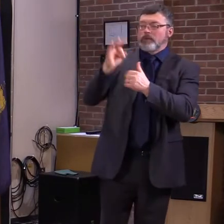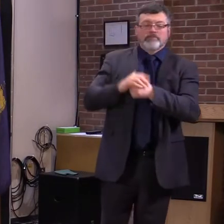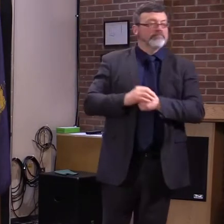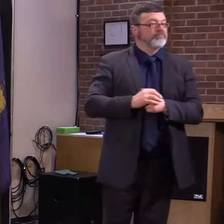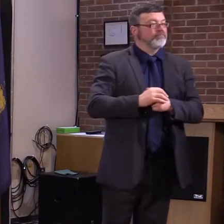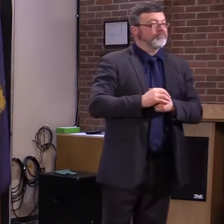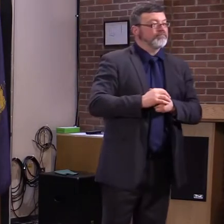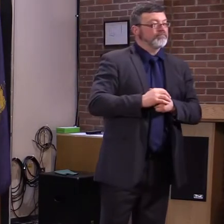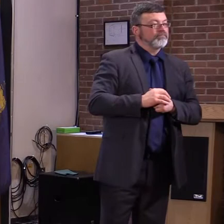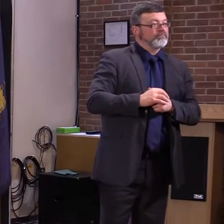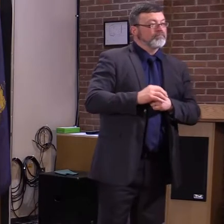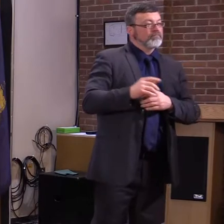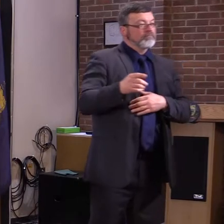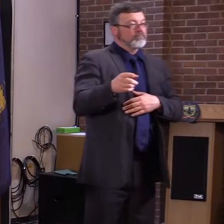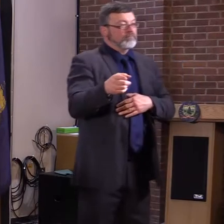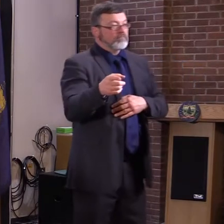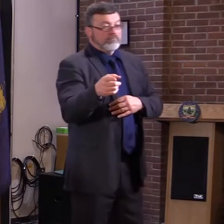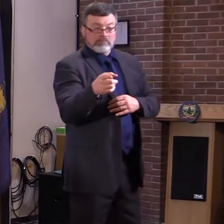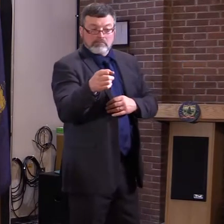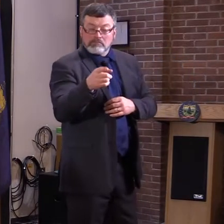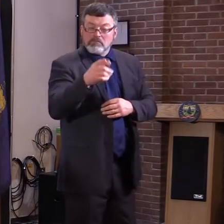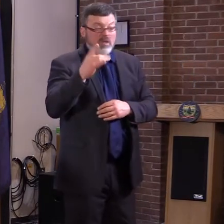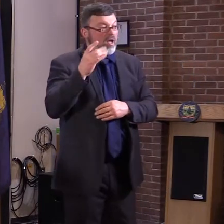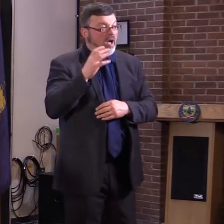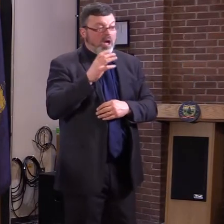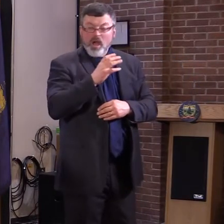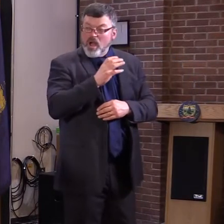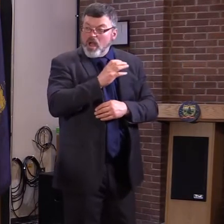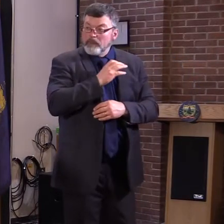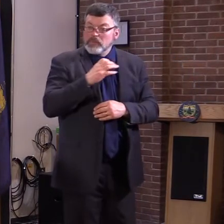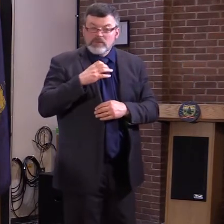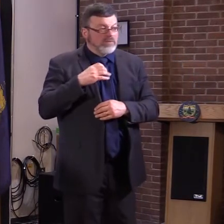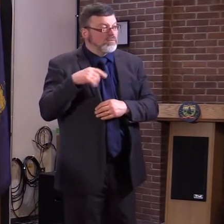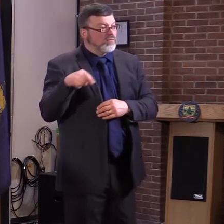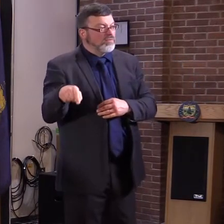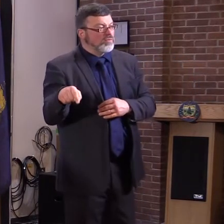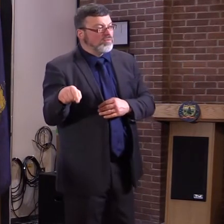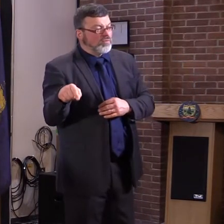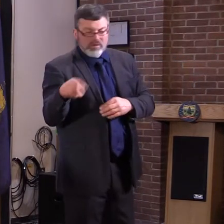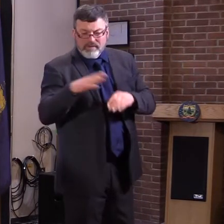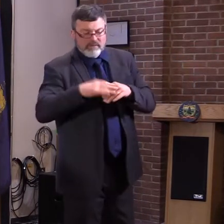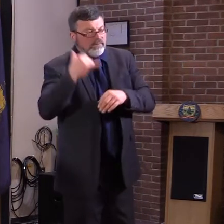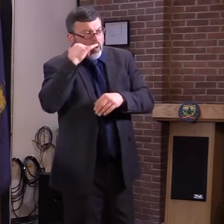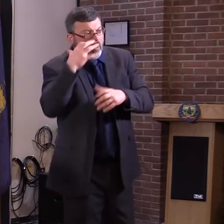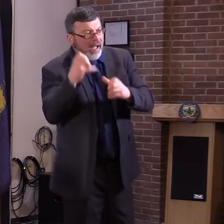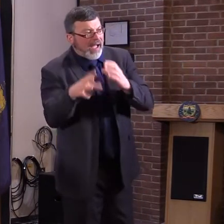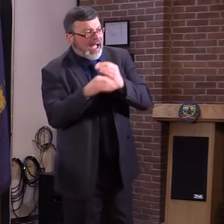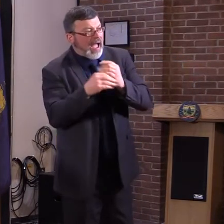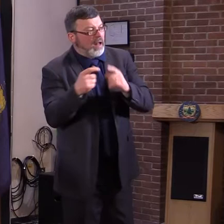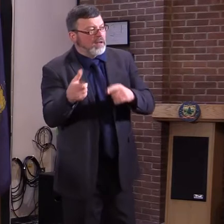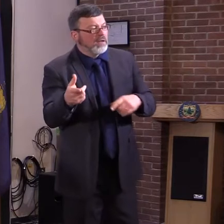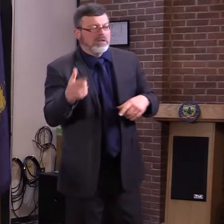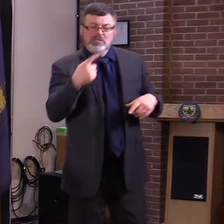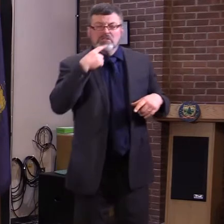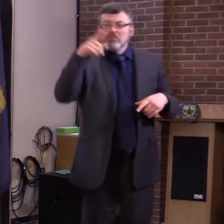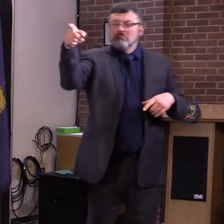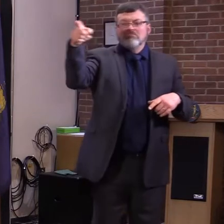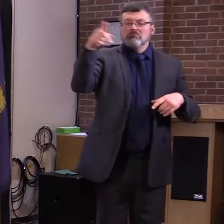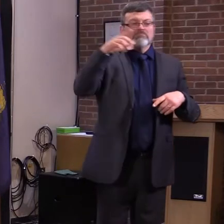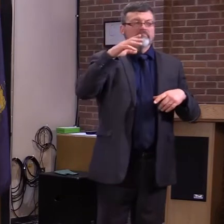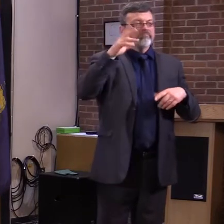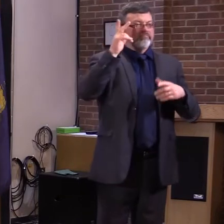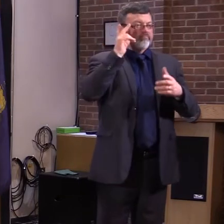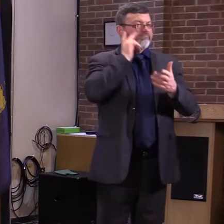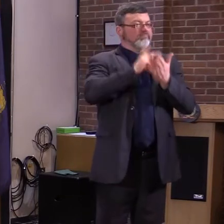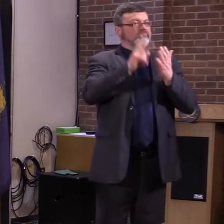in. Commissioner Sherling. No, Secretary Samuelson covered it. No other information beyond